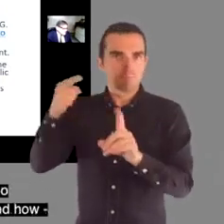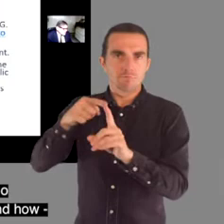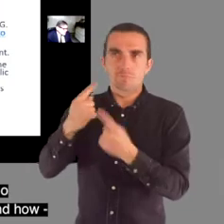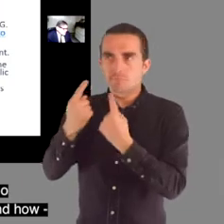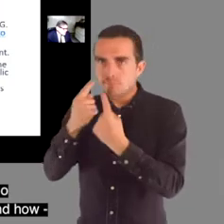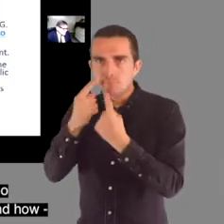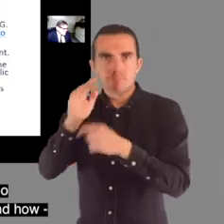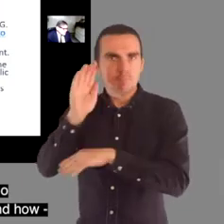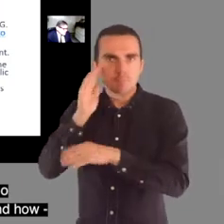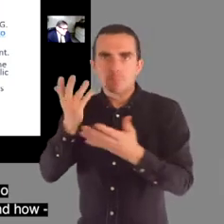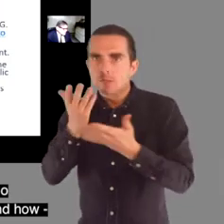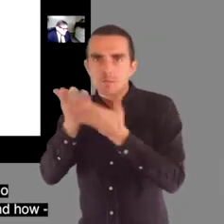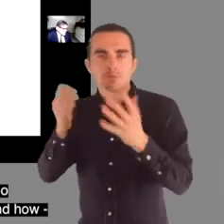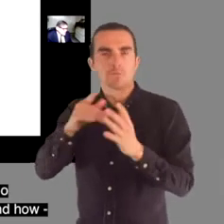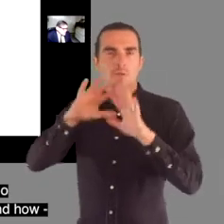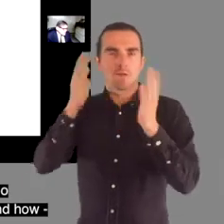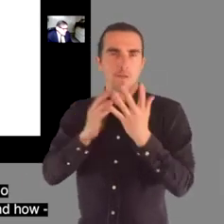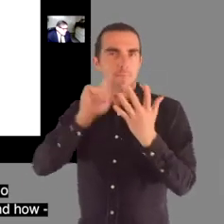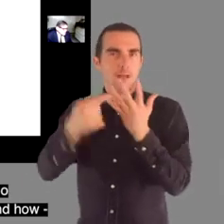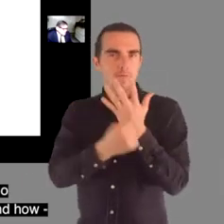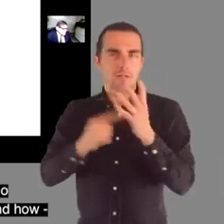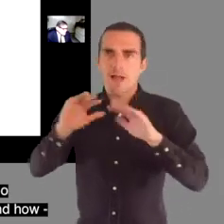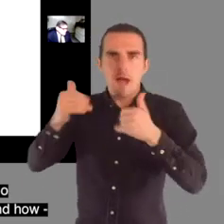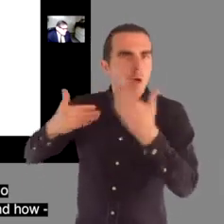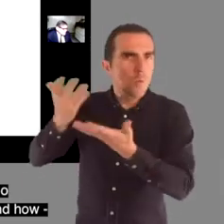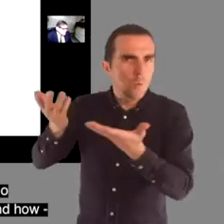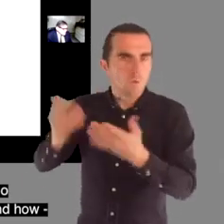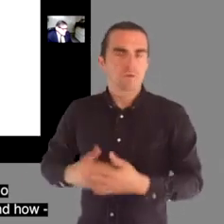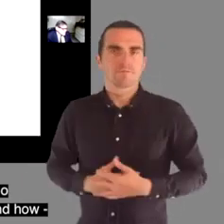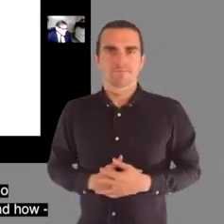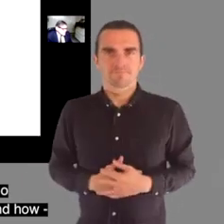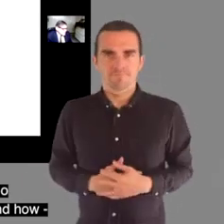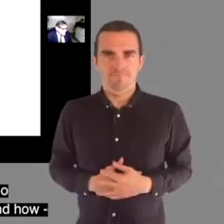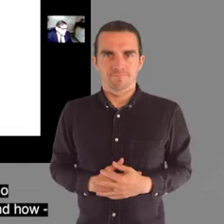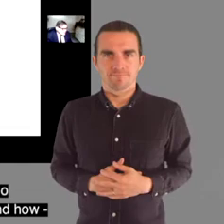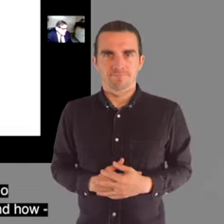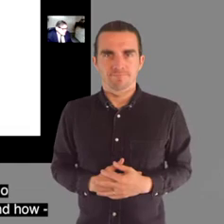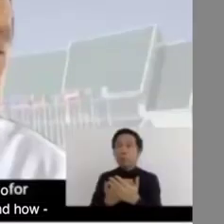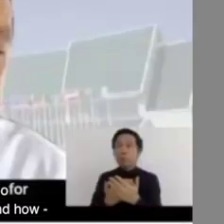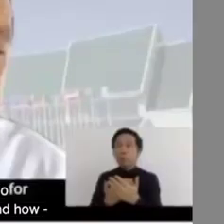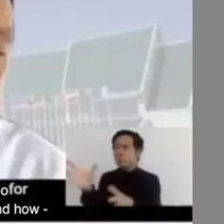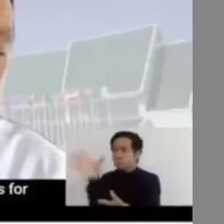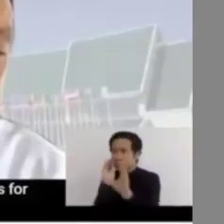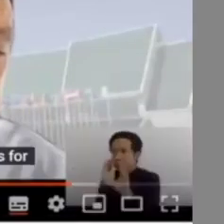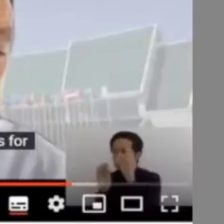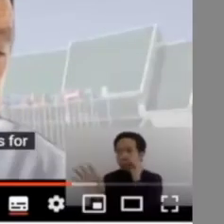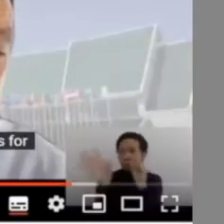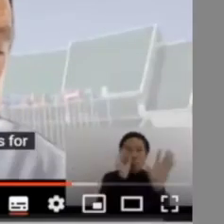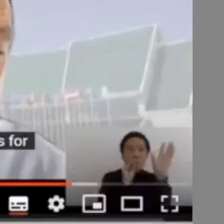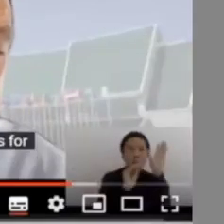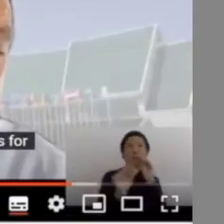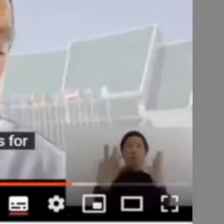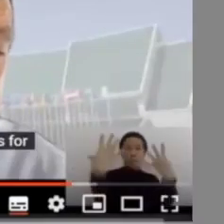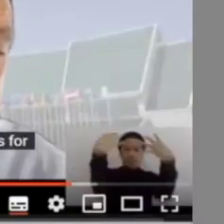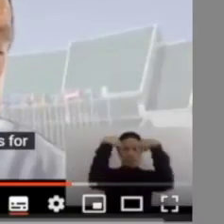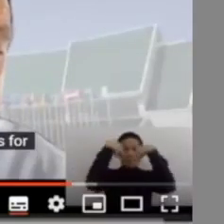here we are going to go on to hearing from the Pacific and how... Our next speaker,